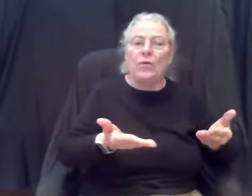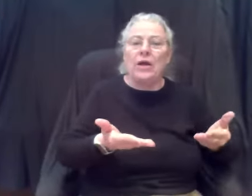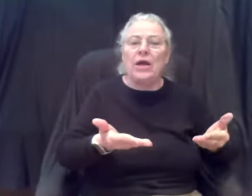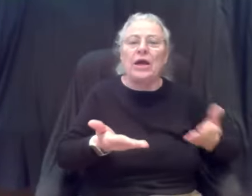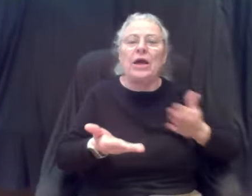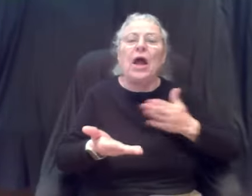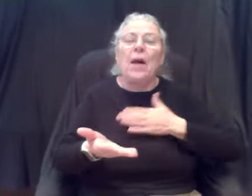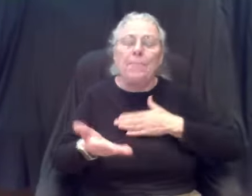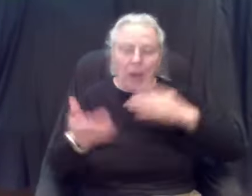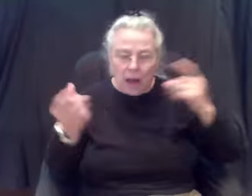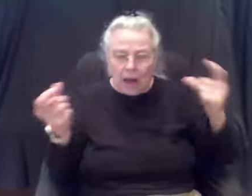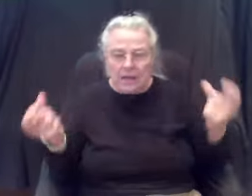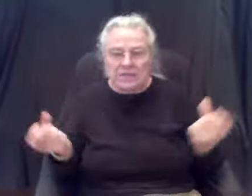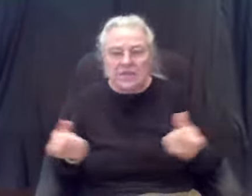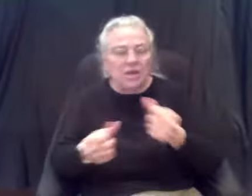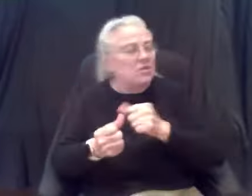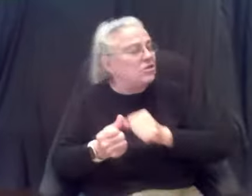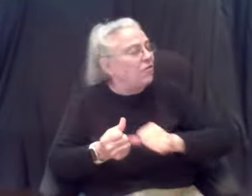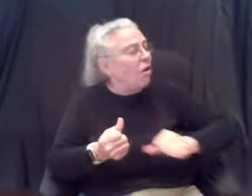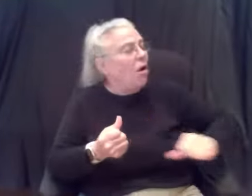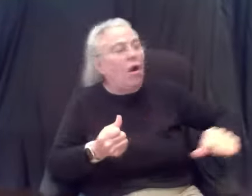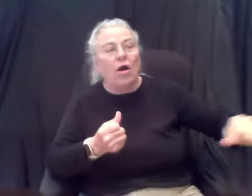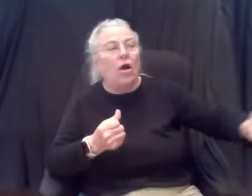carried my sins far